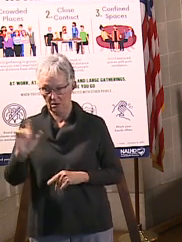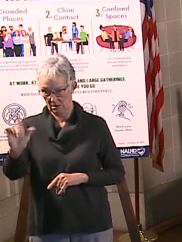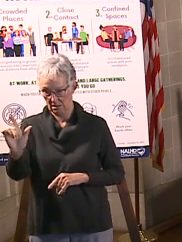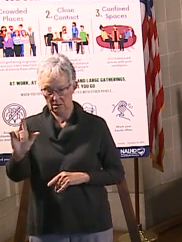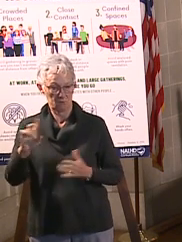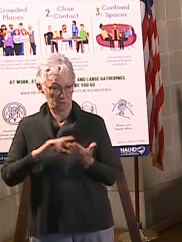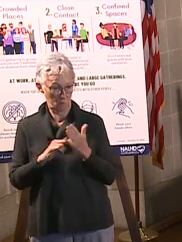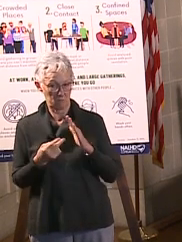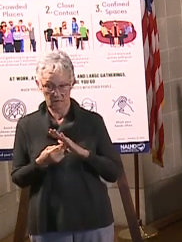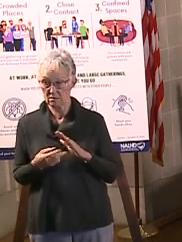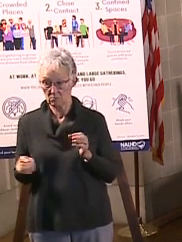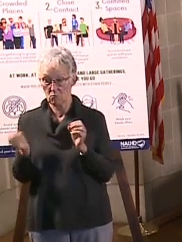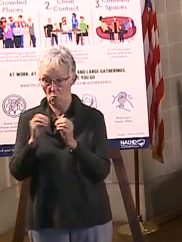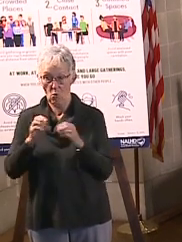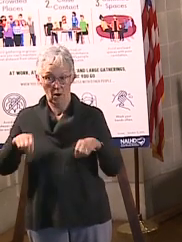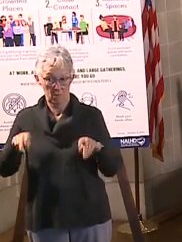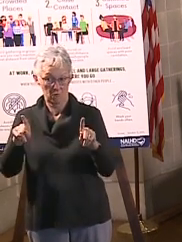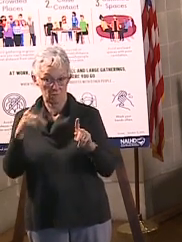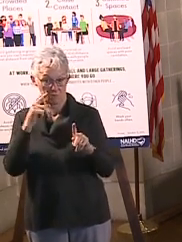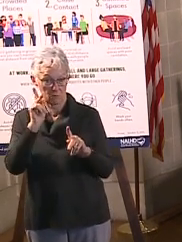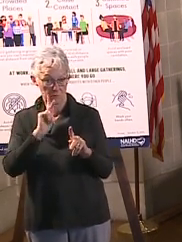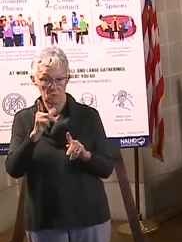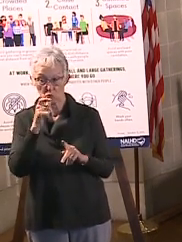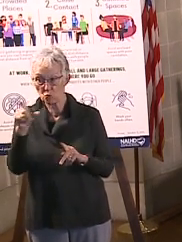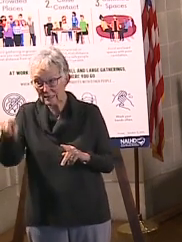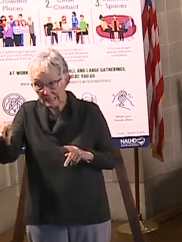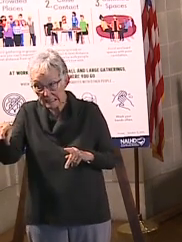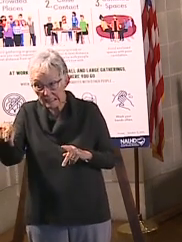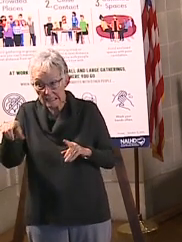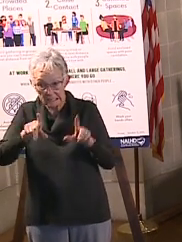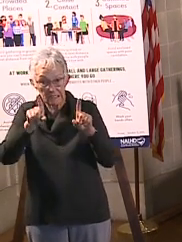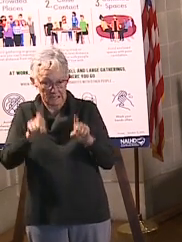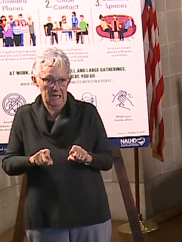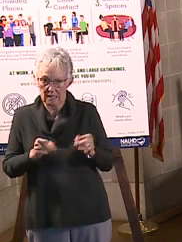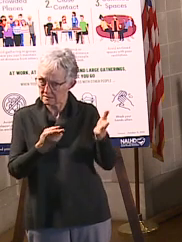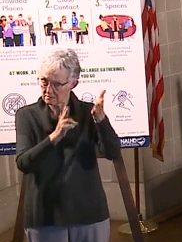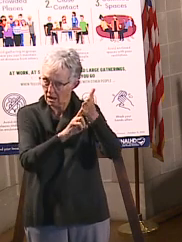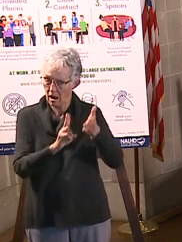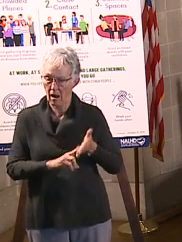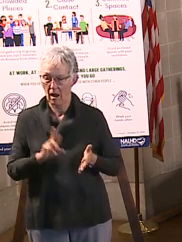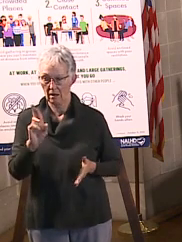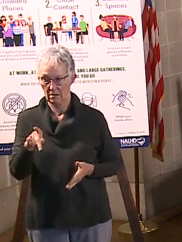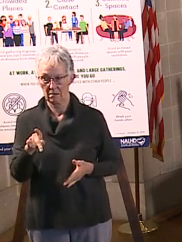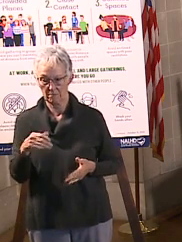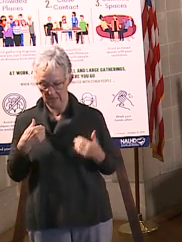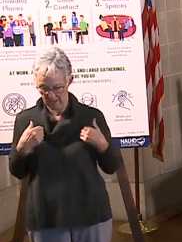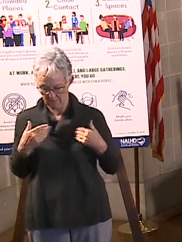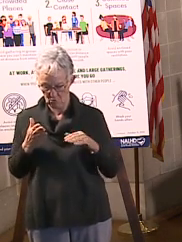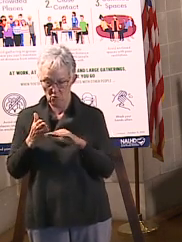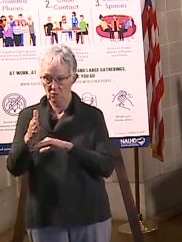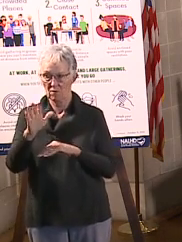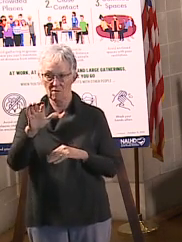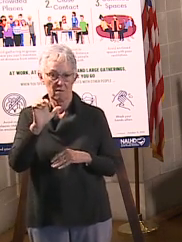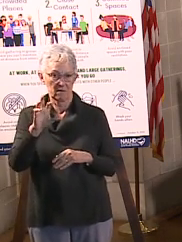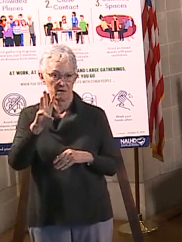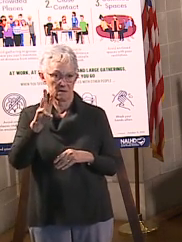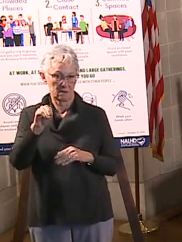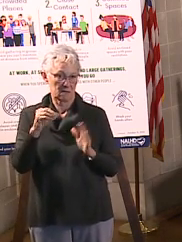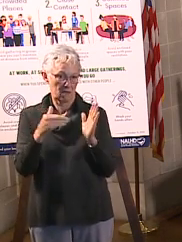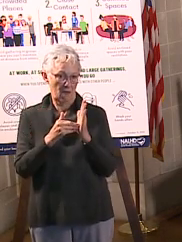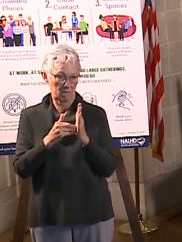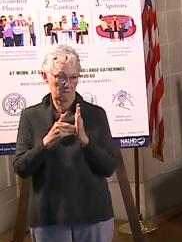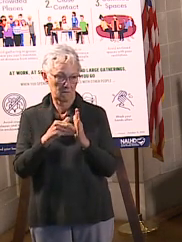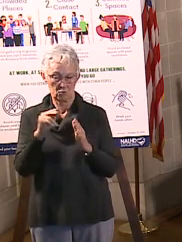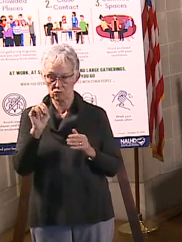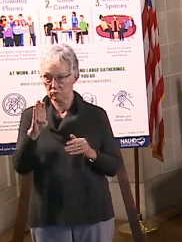capacity here. So again, please take advantage of testnebraska.com, sign up. Over 566,000 Nebraskans have signed up for that. So you can sign